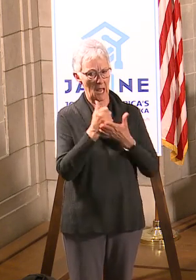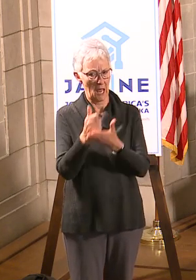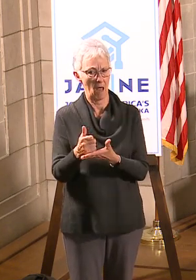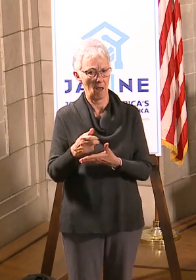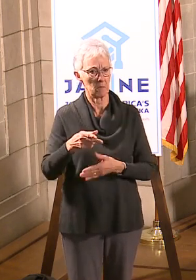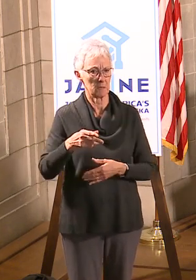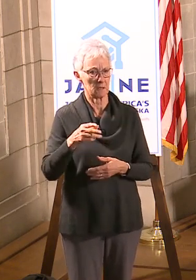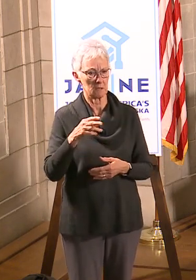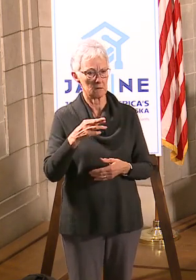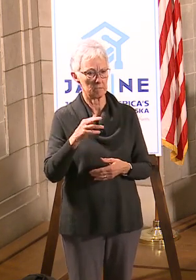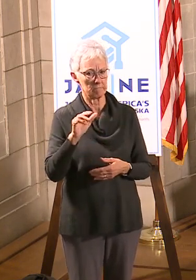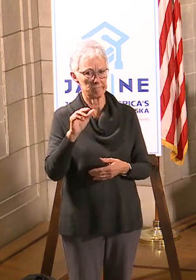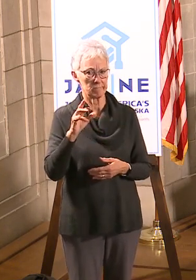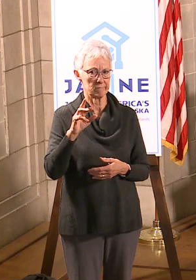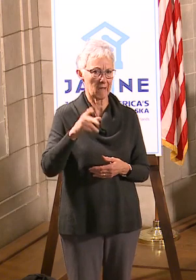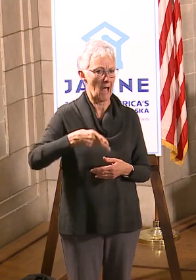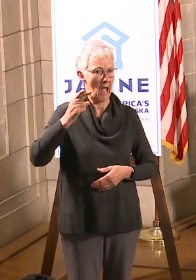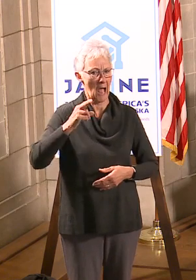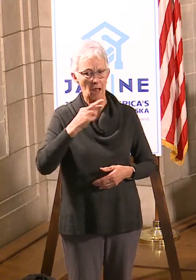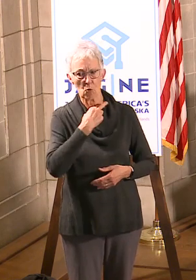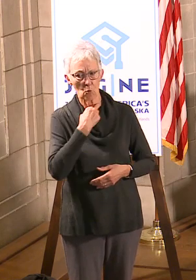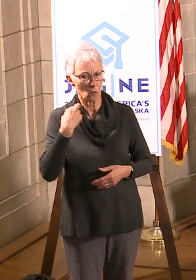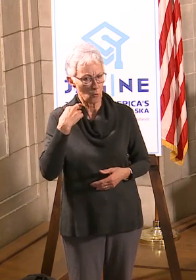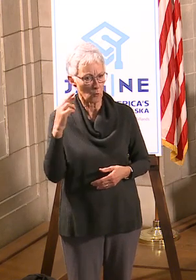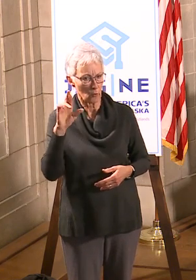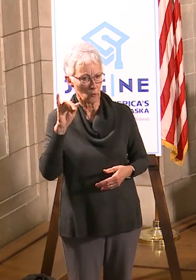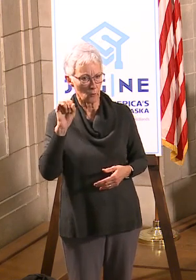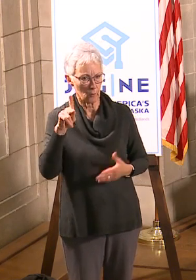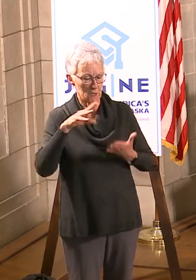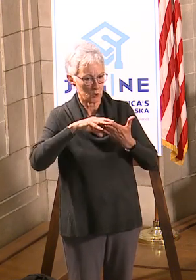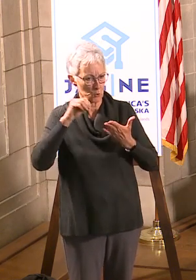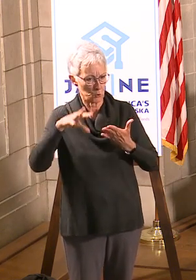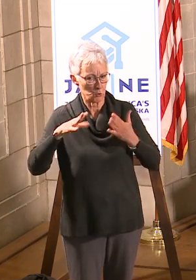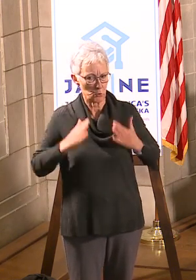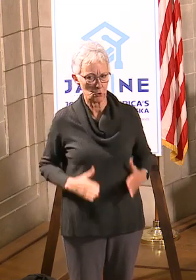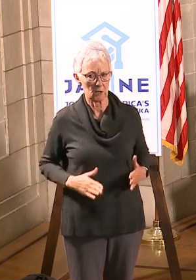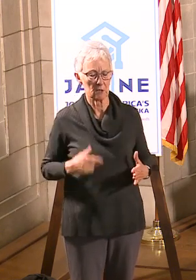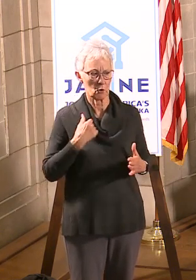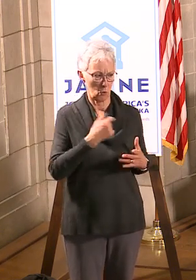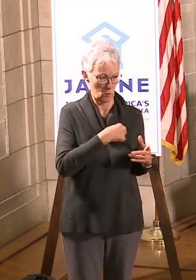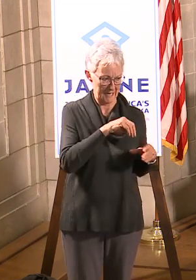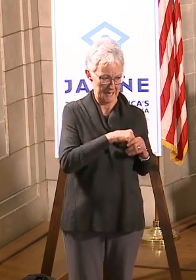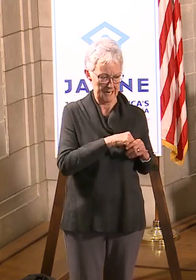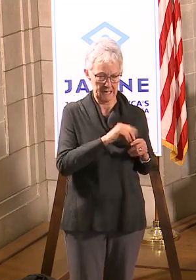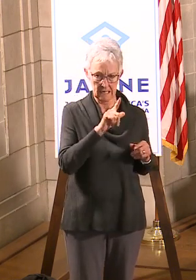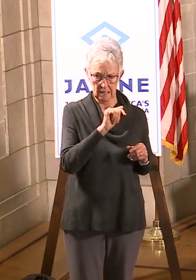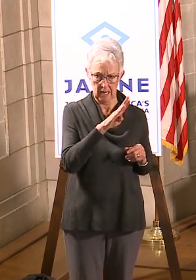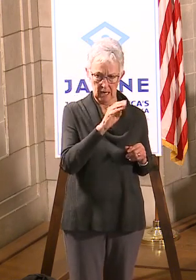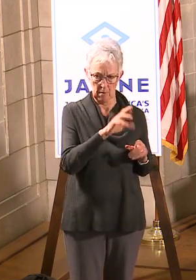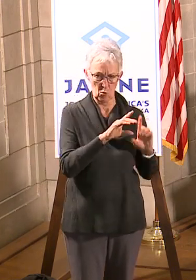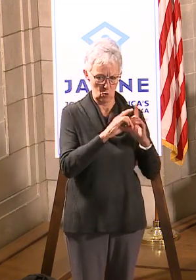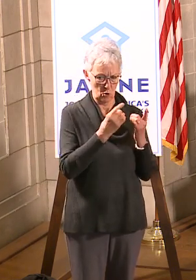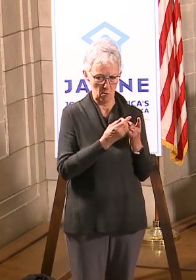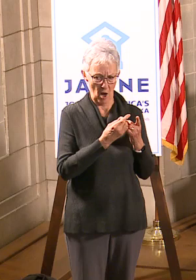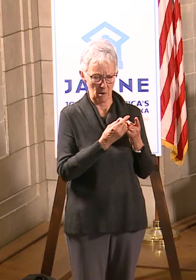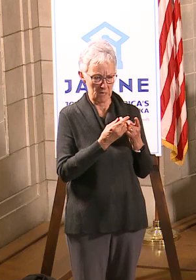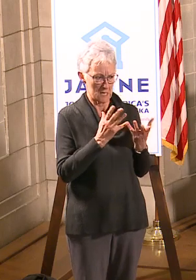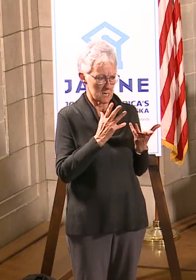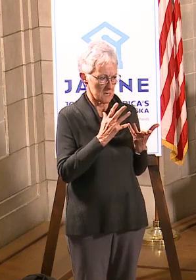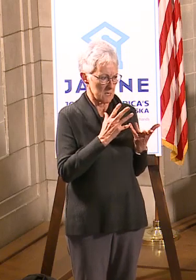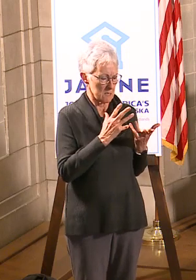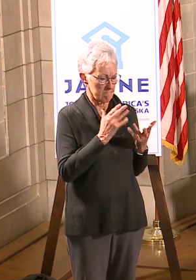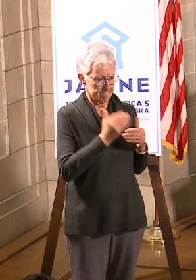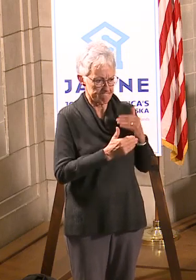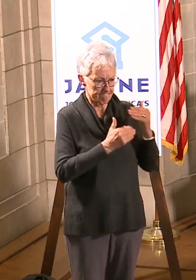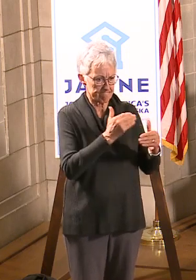youth. And so we made various efforts at the department over the years to get it going, halting at